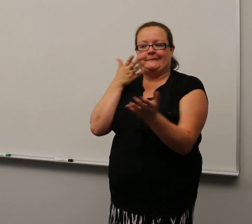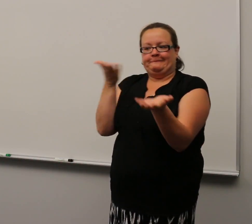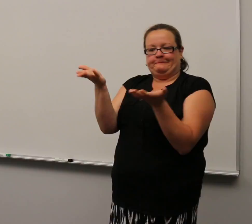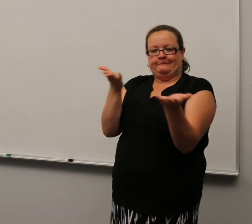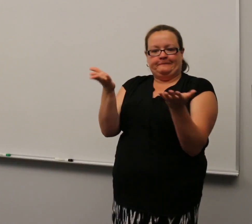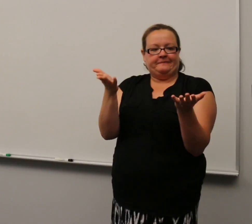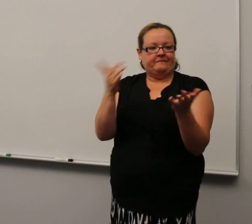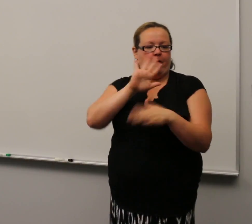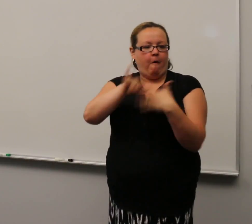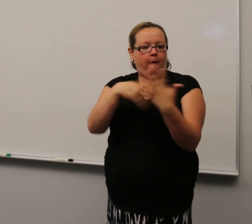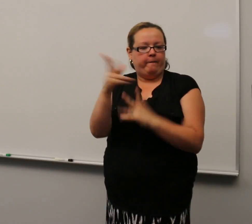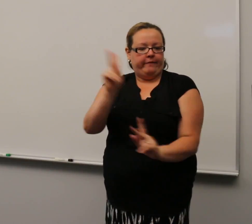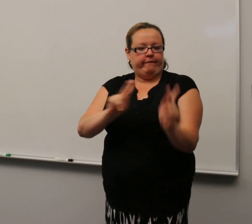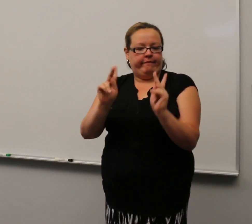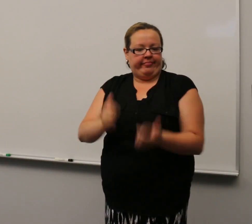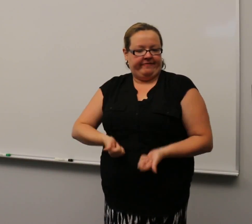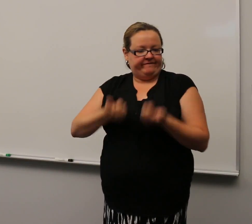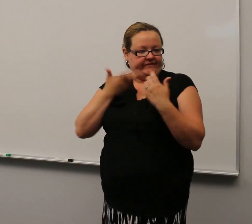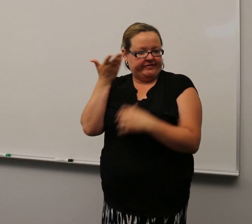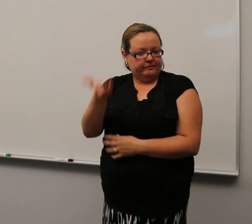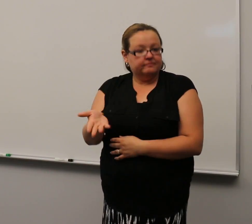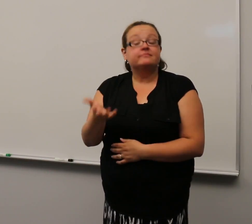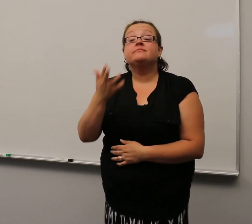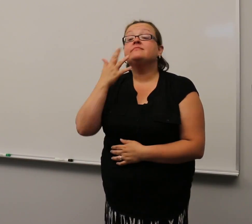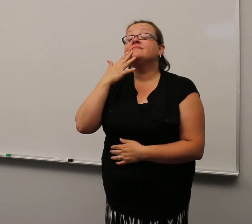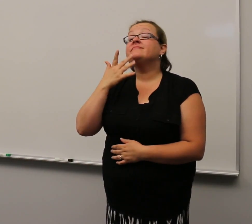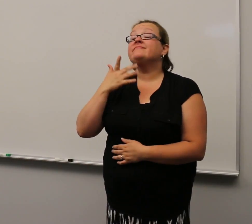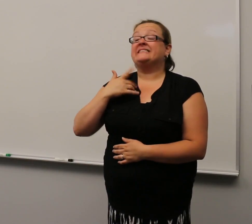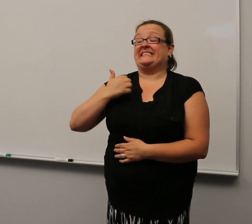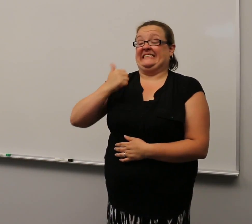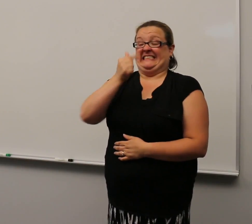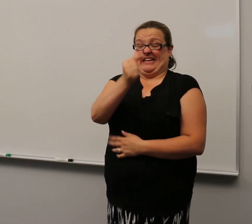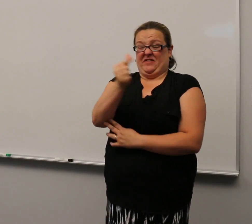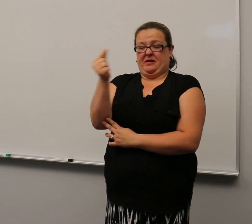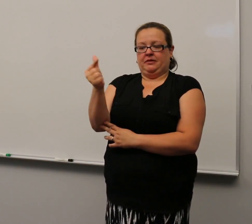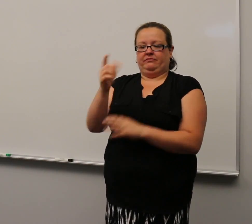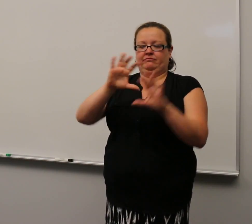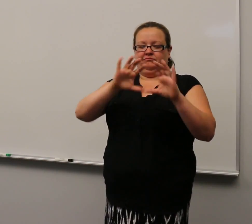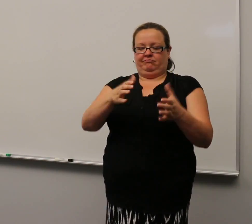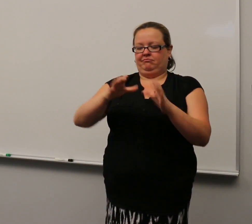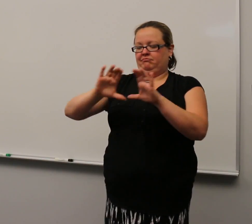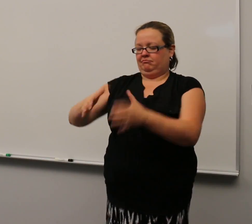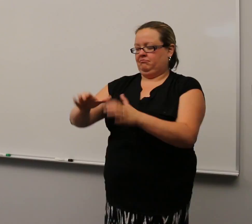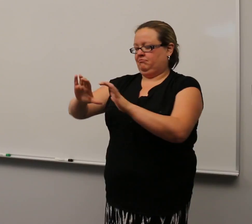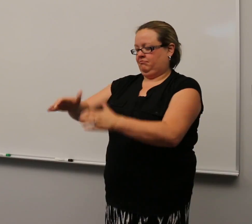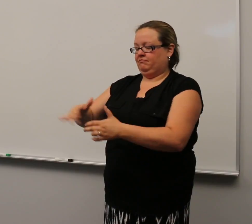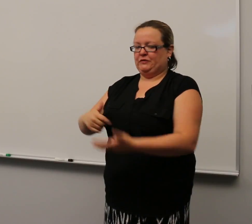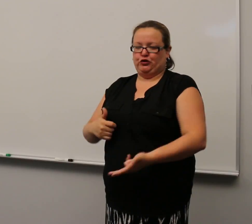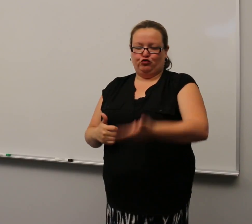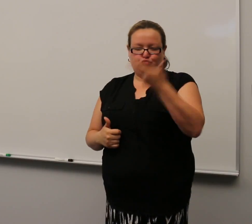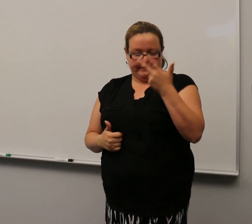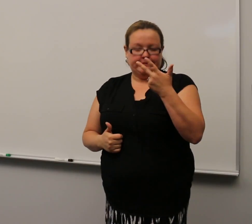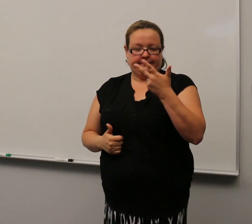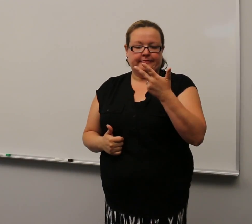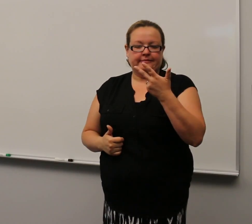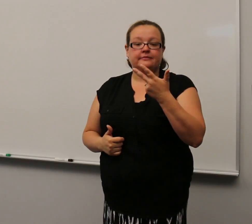into 3 levels. The federal government is responsible for the entire country. Provincial and territorial governments